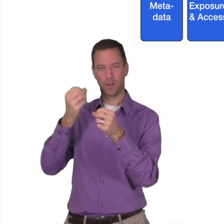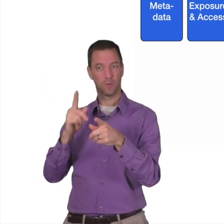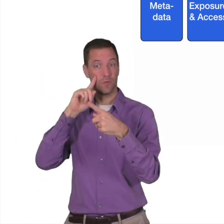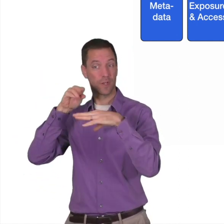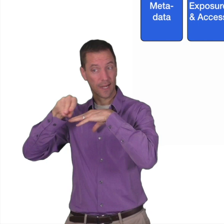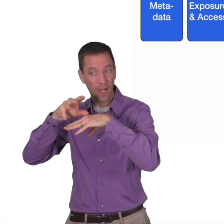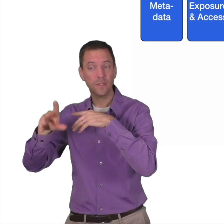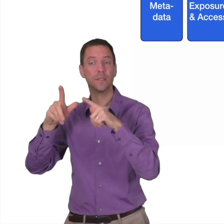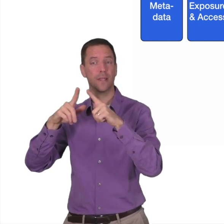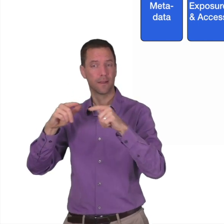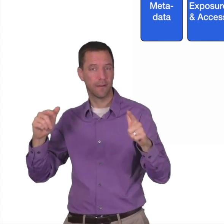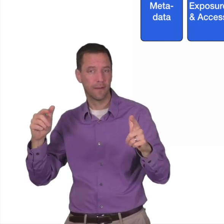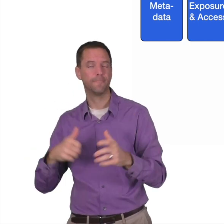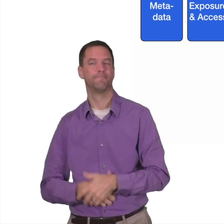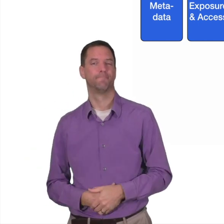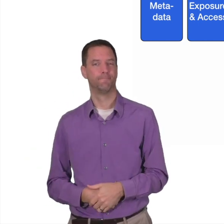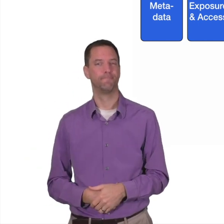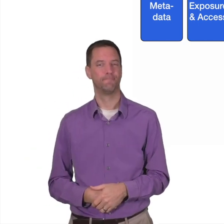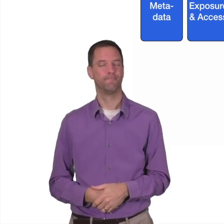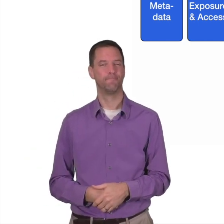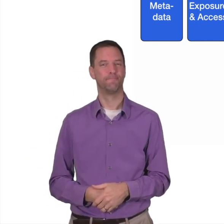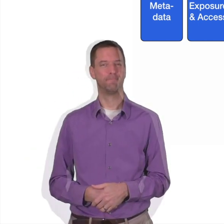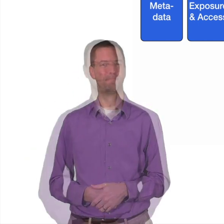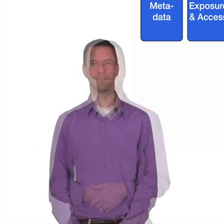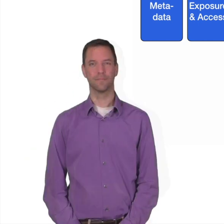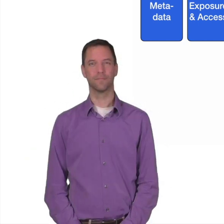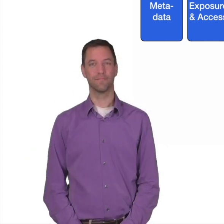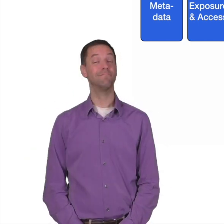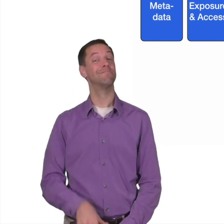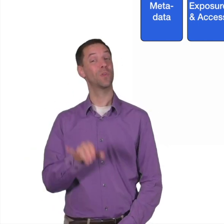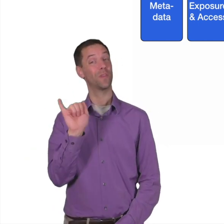with the parents, maybe a counseling opportunity, etc.